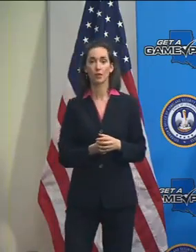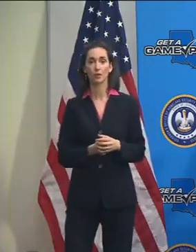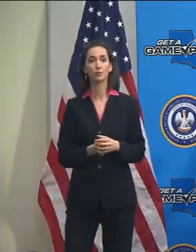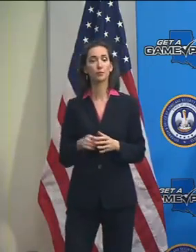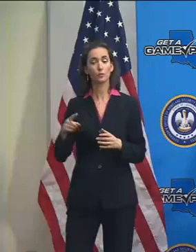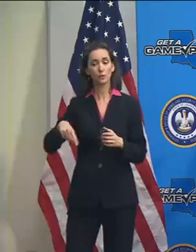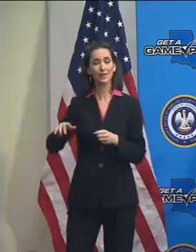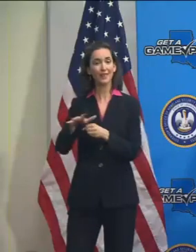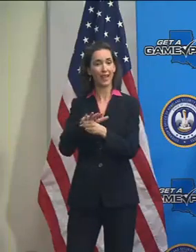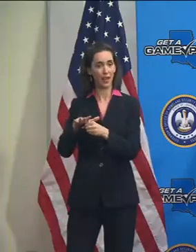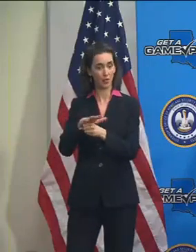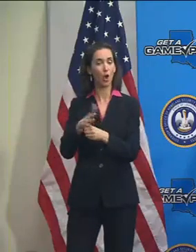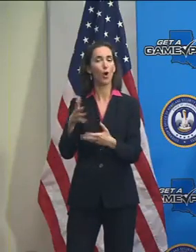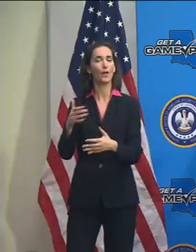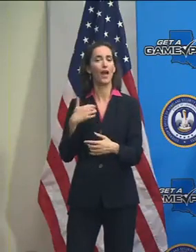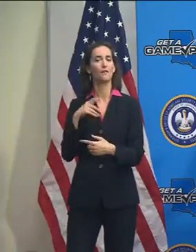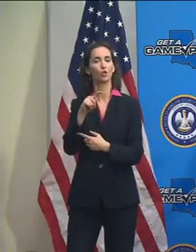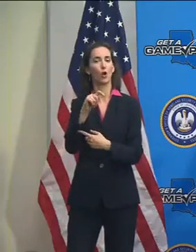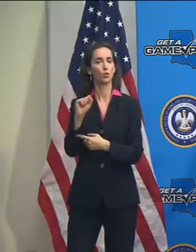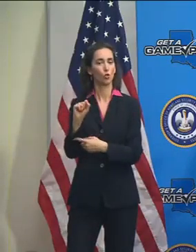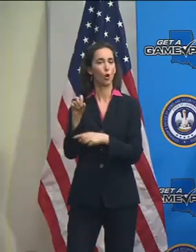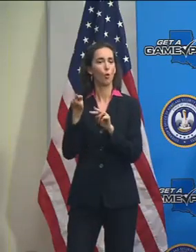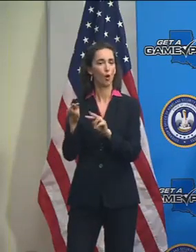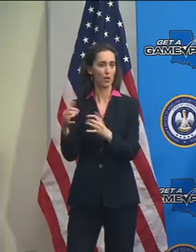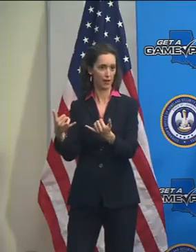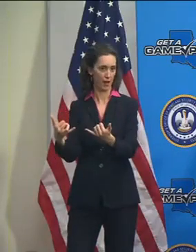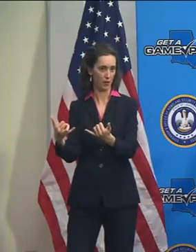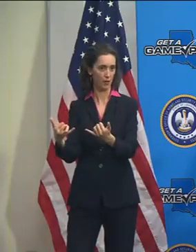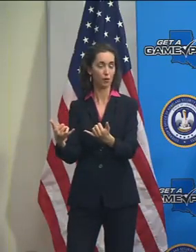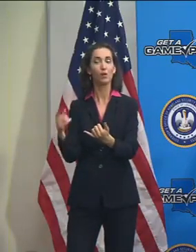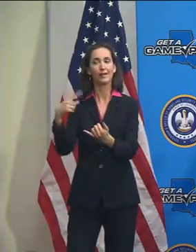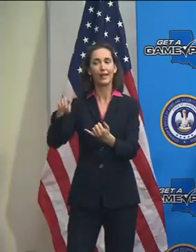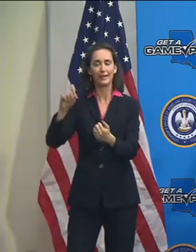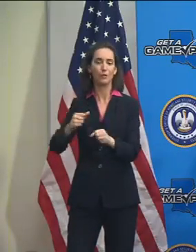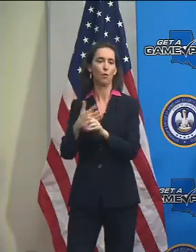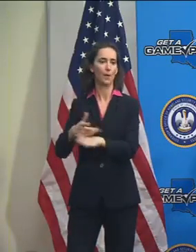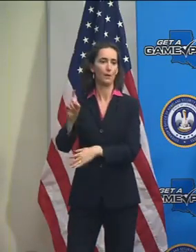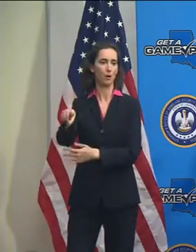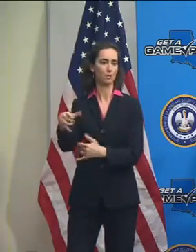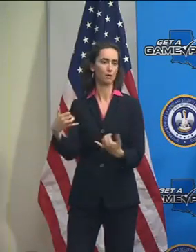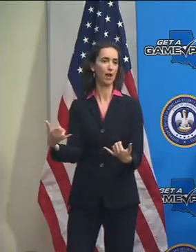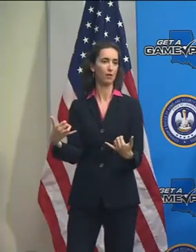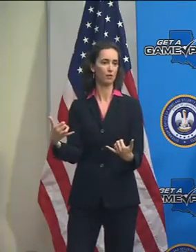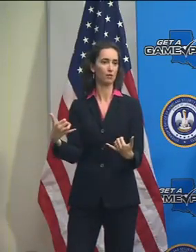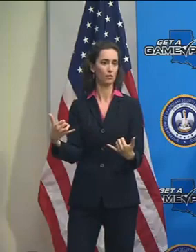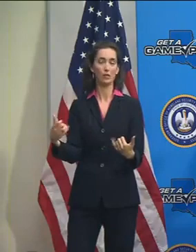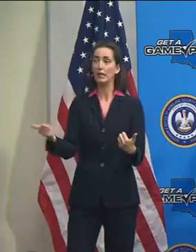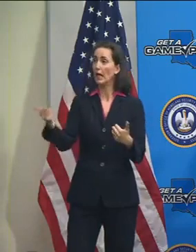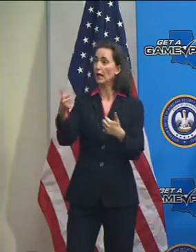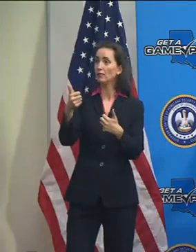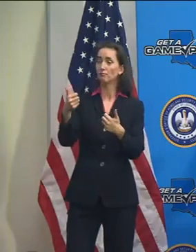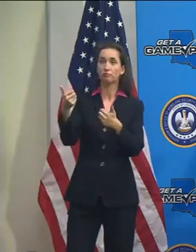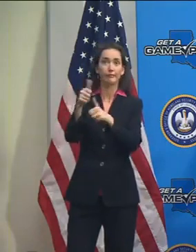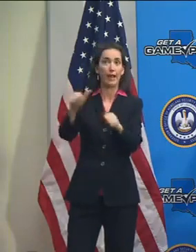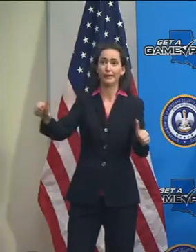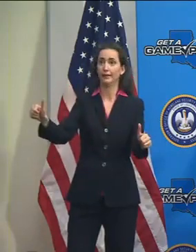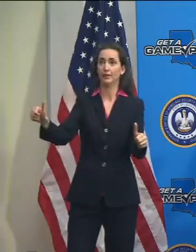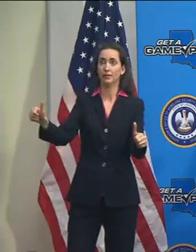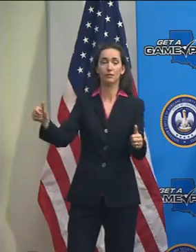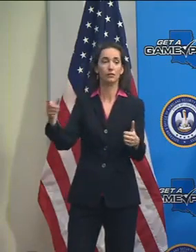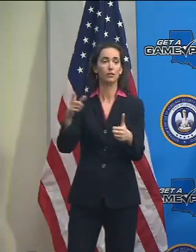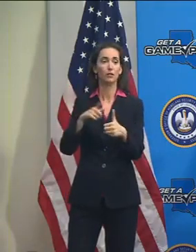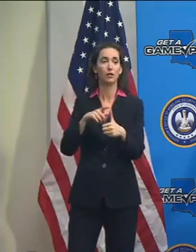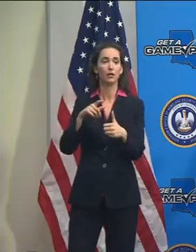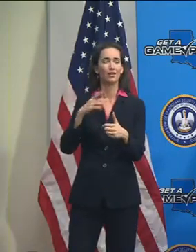those areas are under a tropical storm watch right now. So they need to prepare for everything that would be involved with